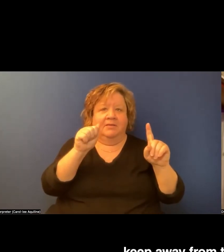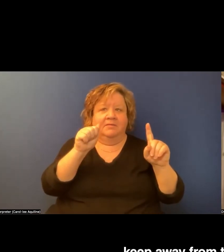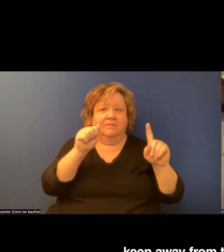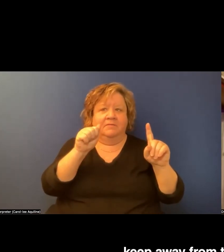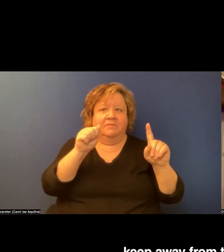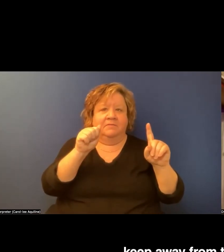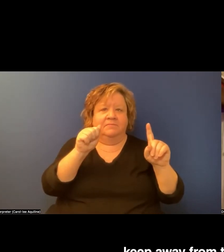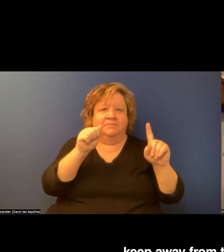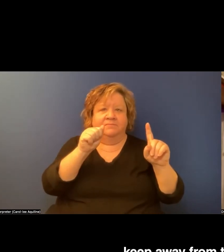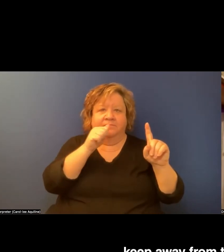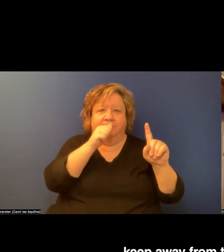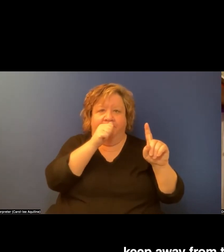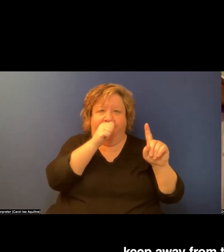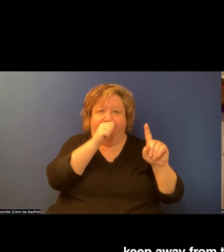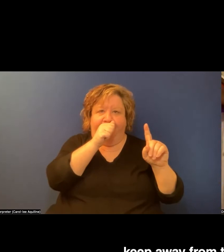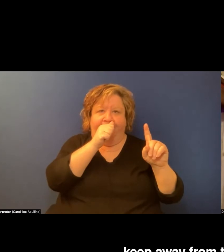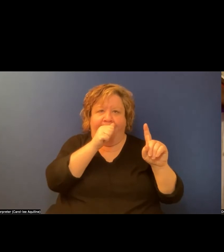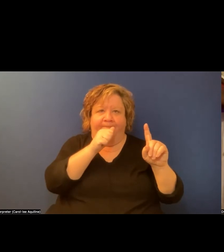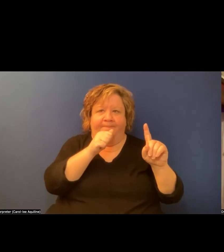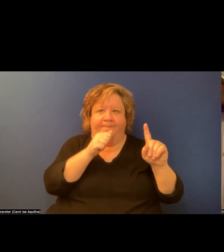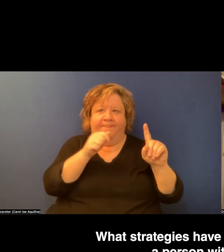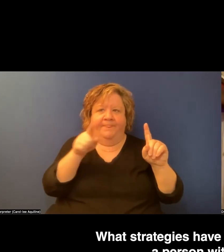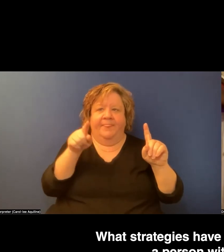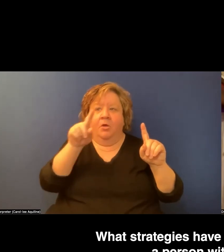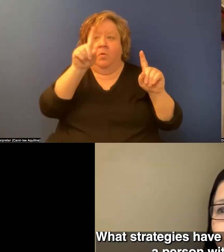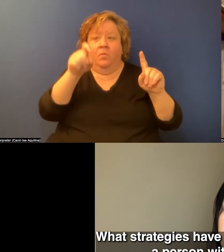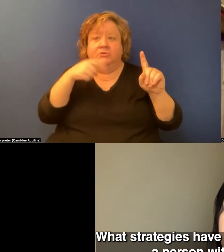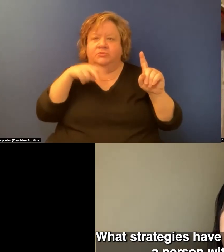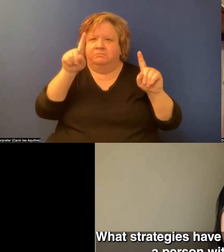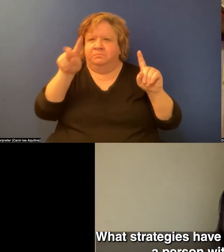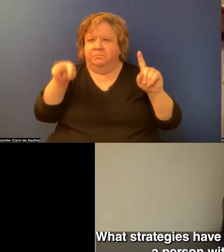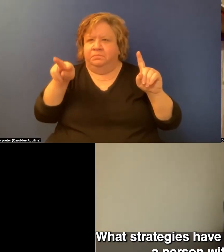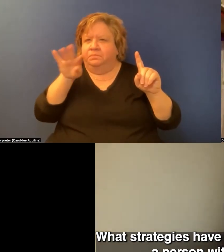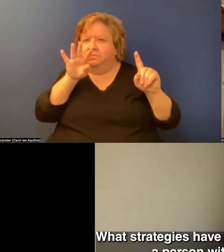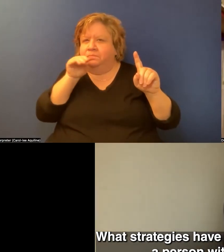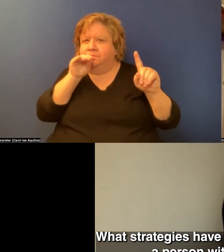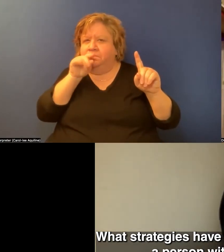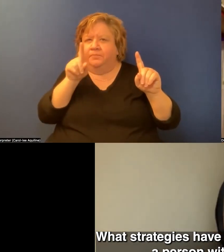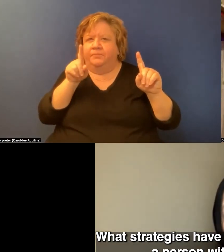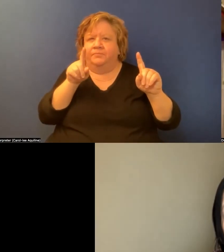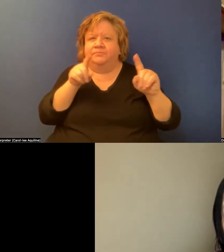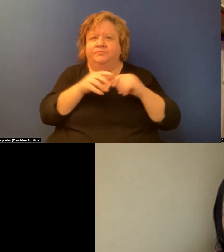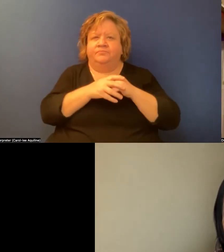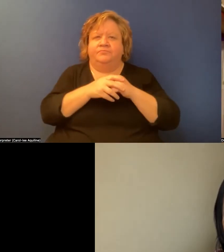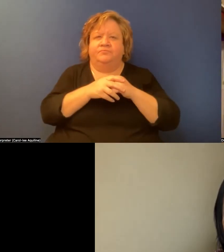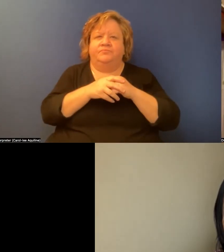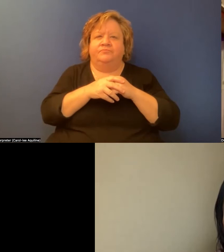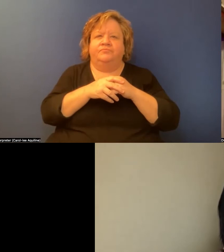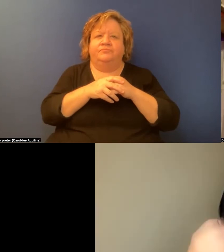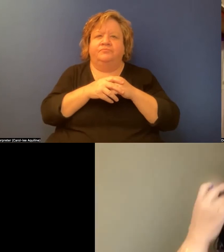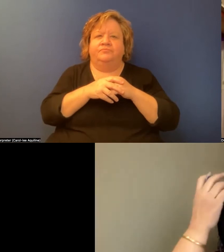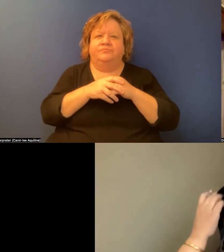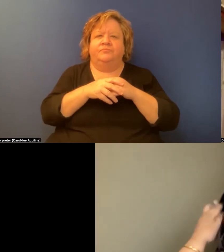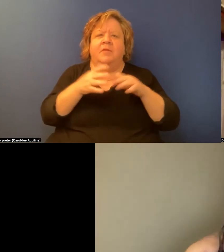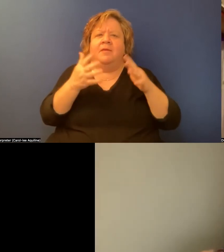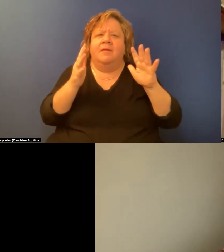kept away from the public space by their own family. What strategies have been used to ensure such persons with disability take